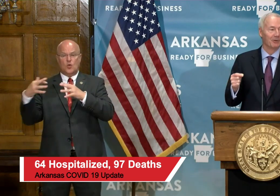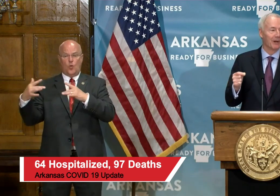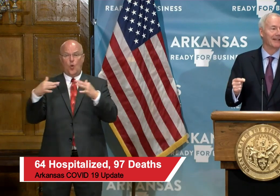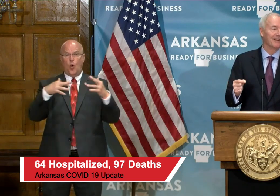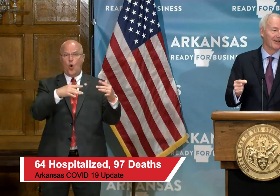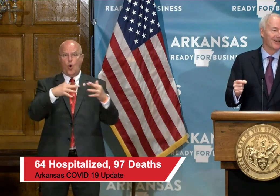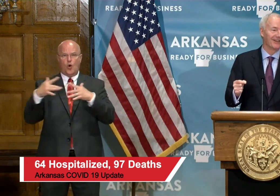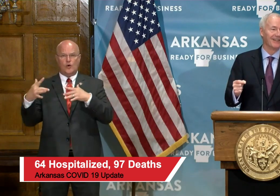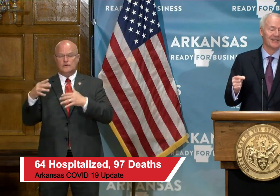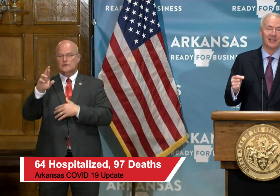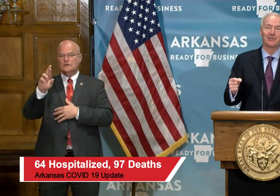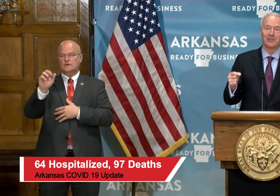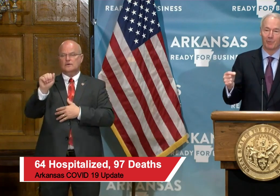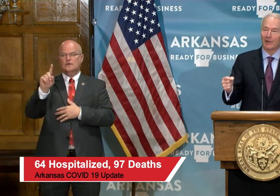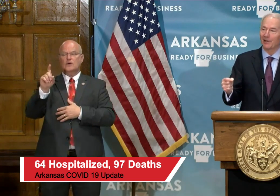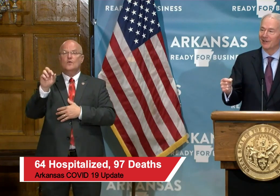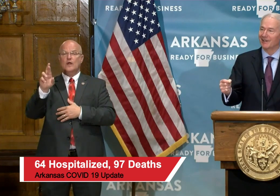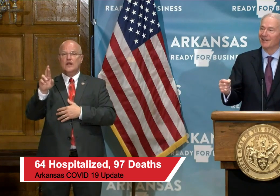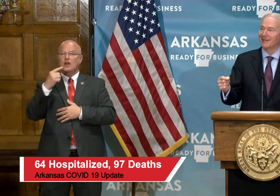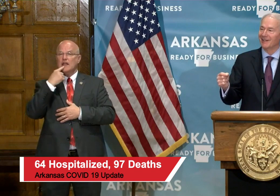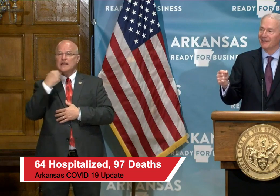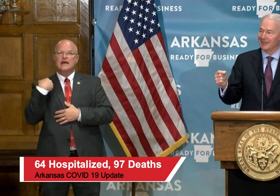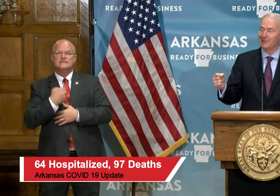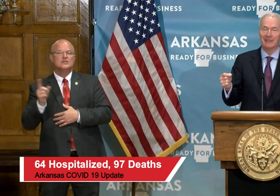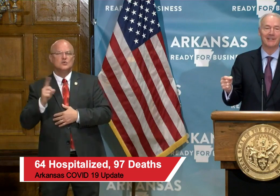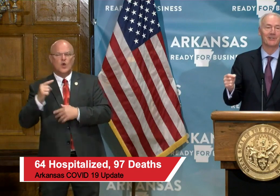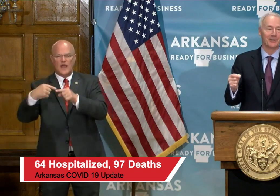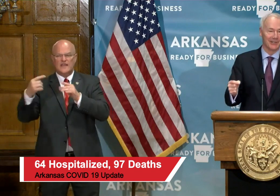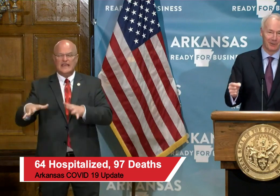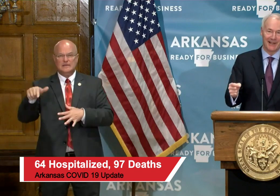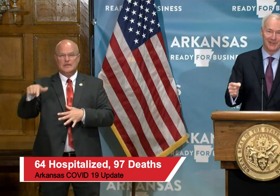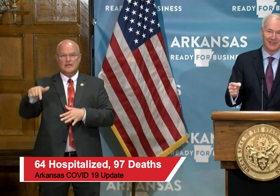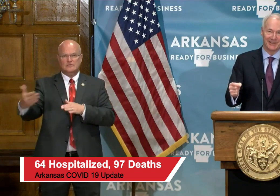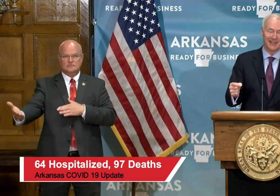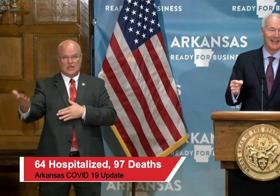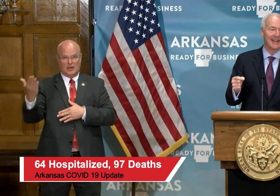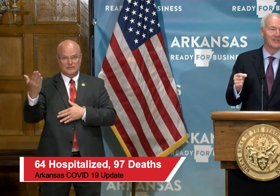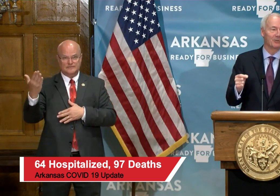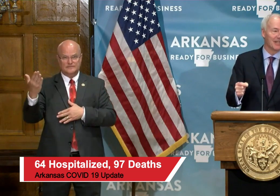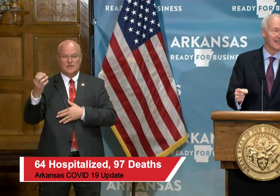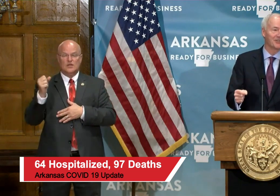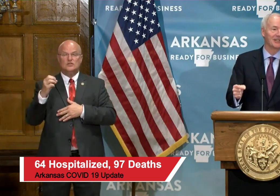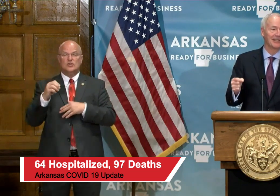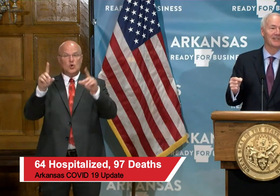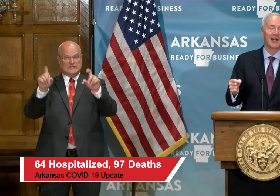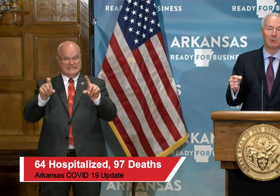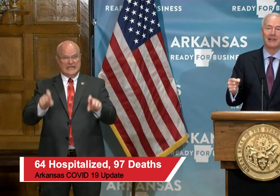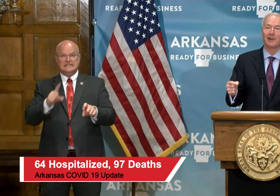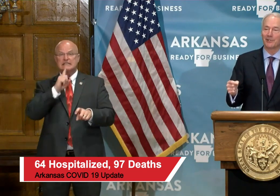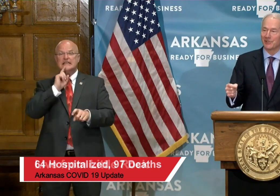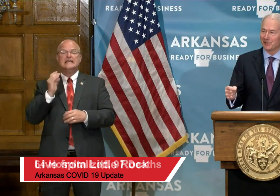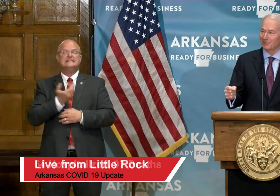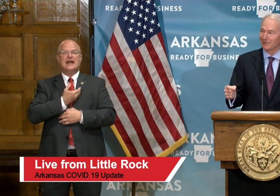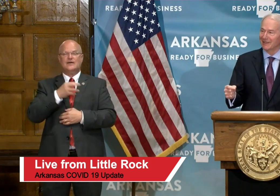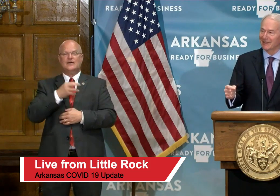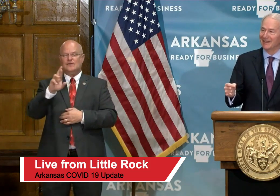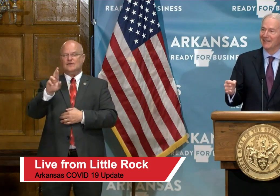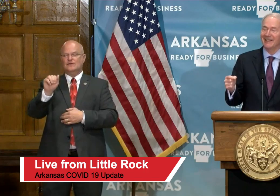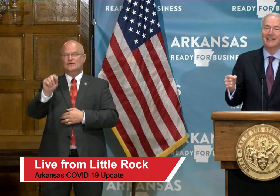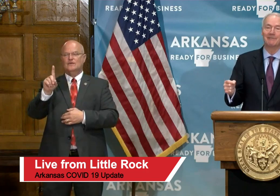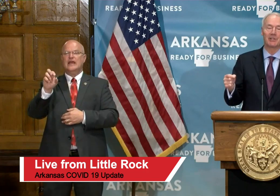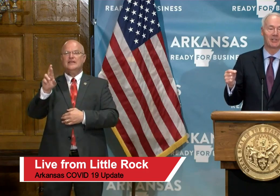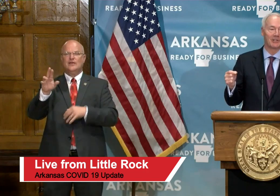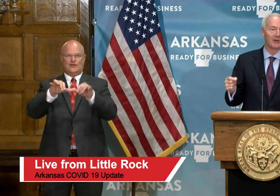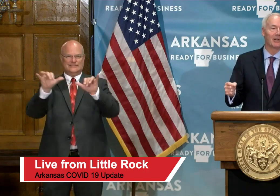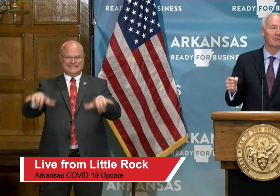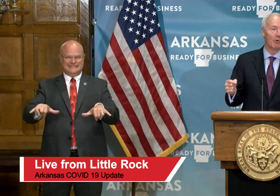war, radar tells us where the enemy is on the horizon. And so testing is our radar system.